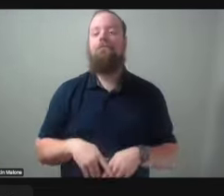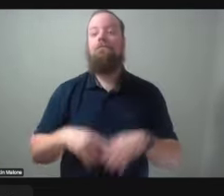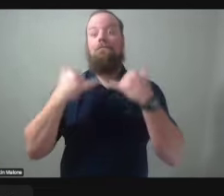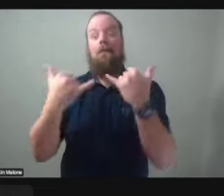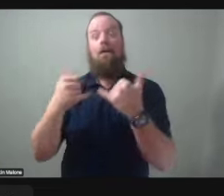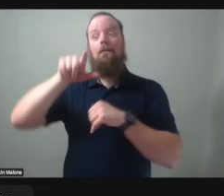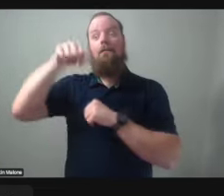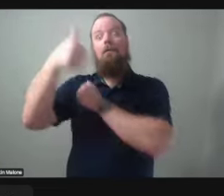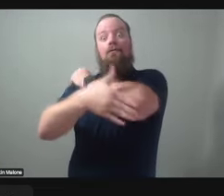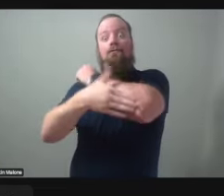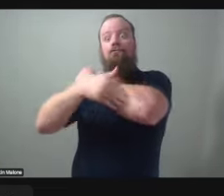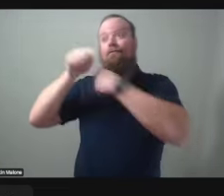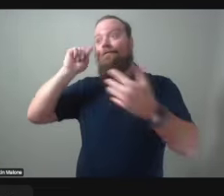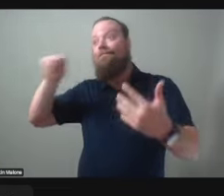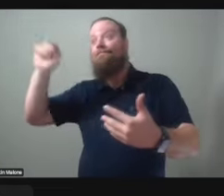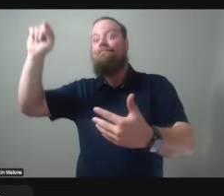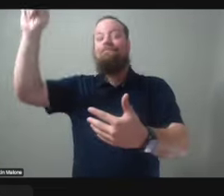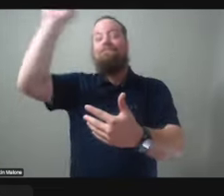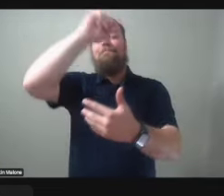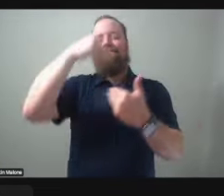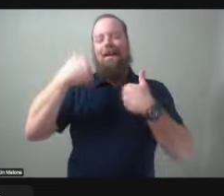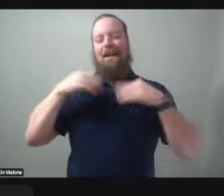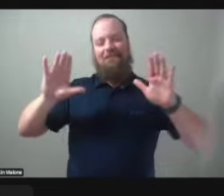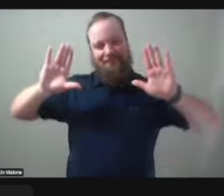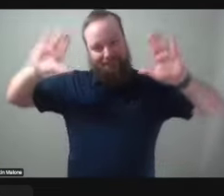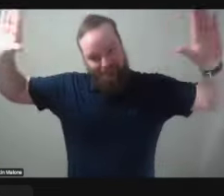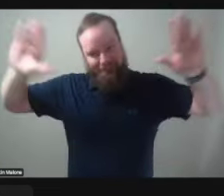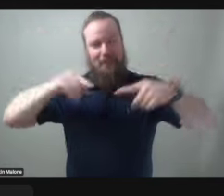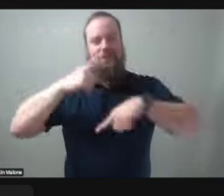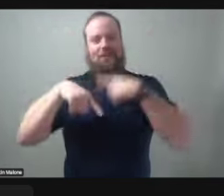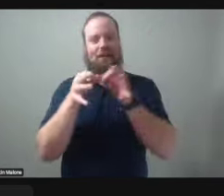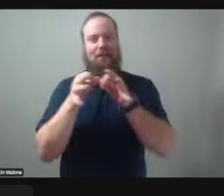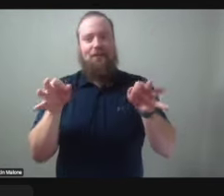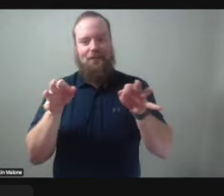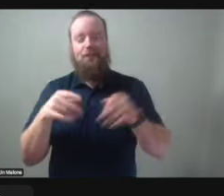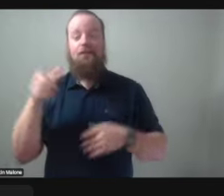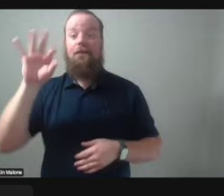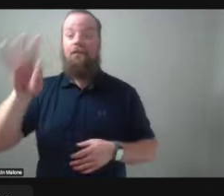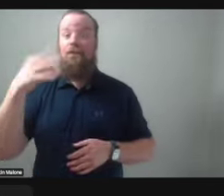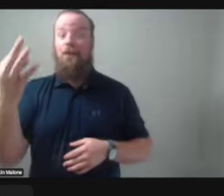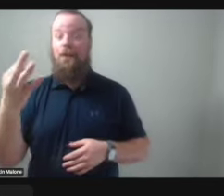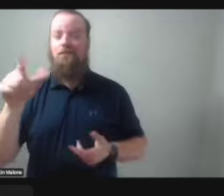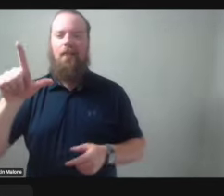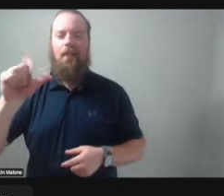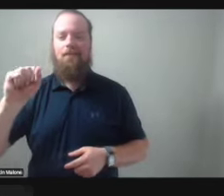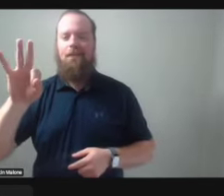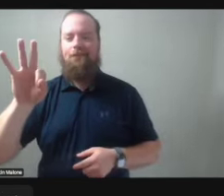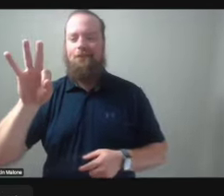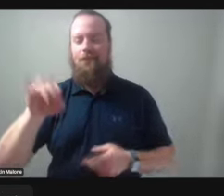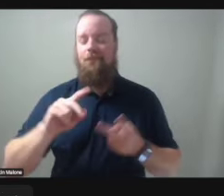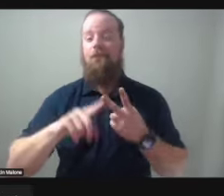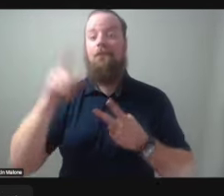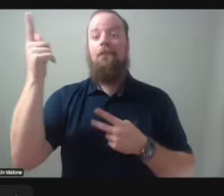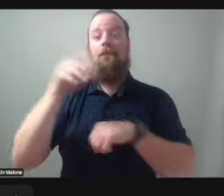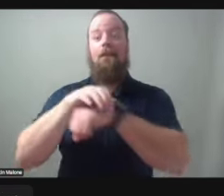so here in America, there are several different forms of sign language that we use. And sign language is not